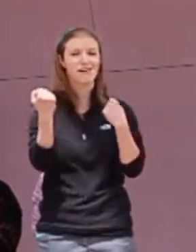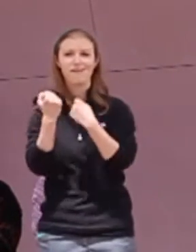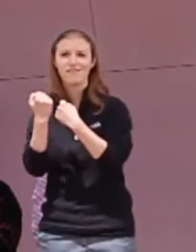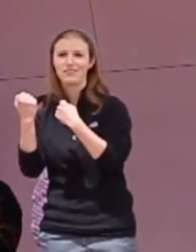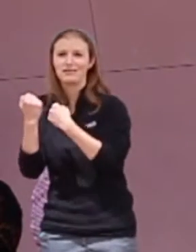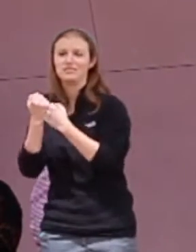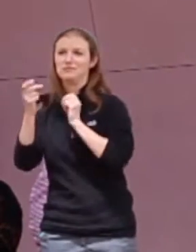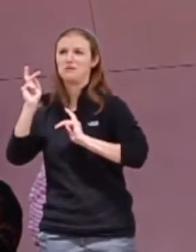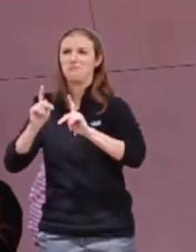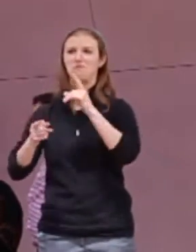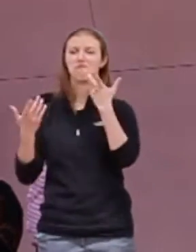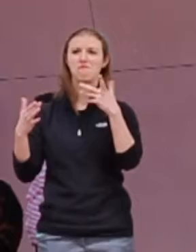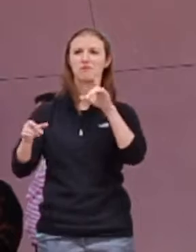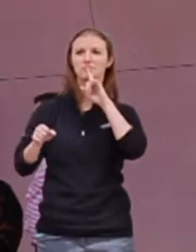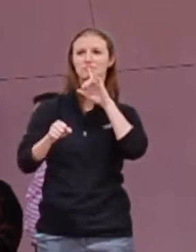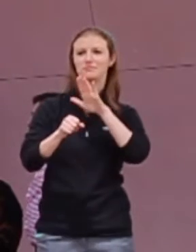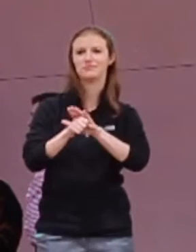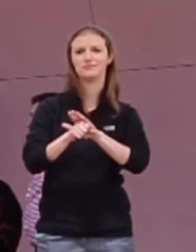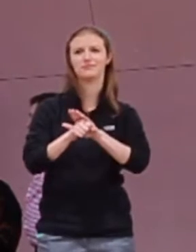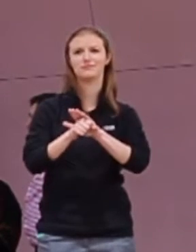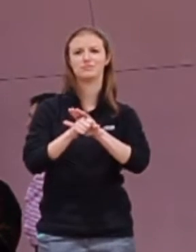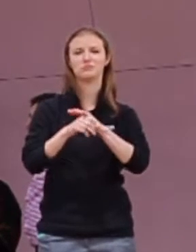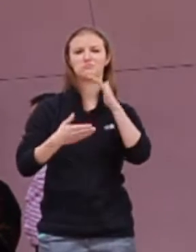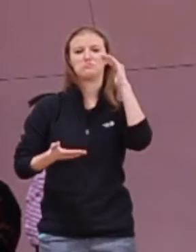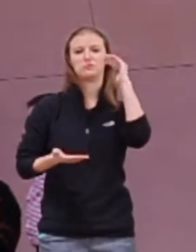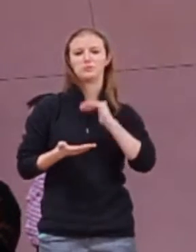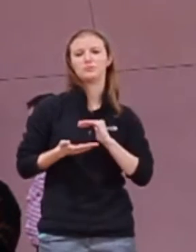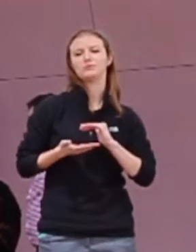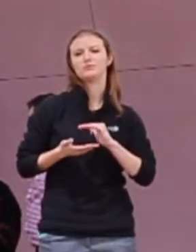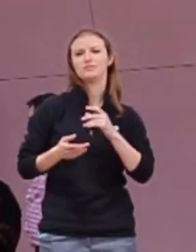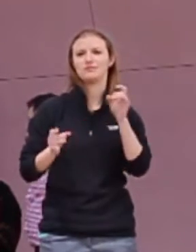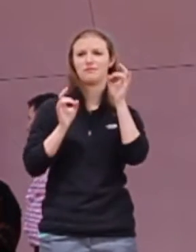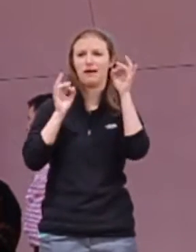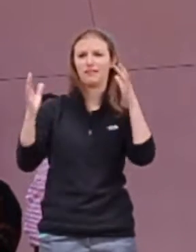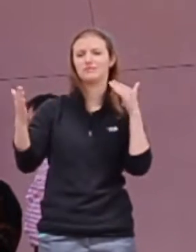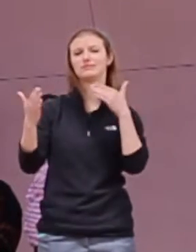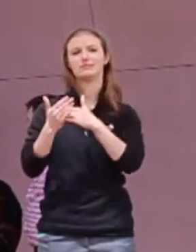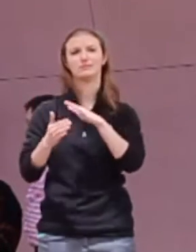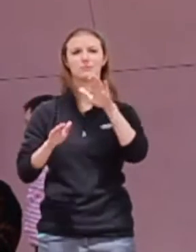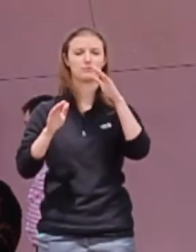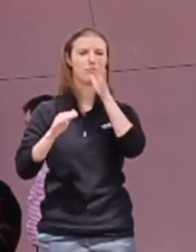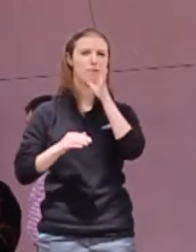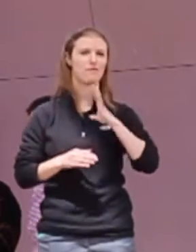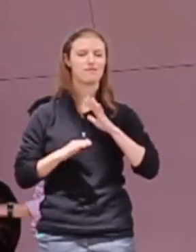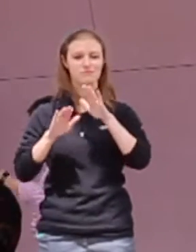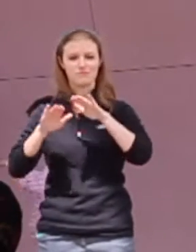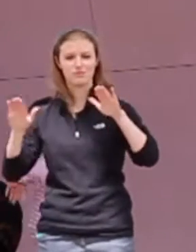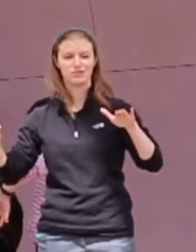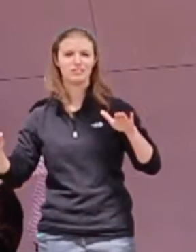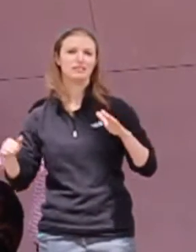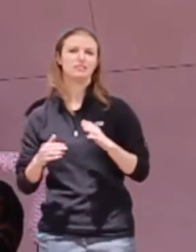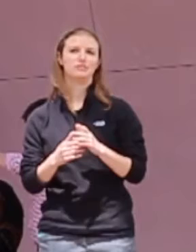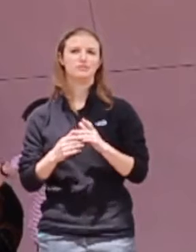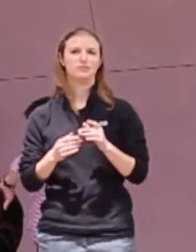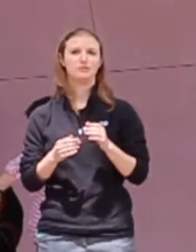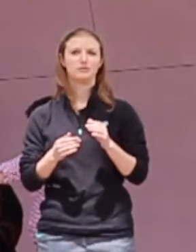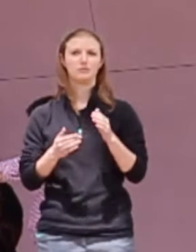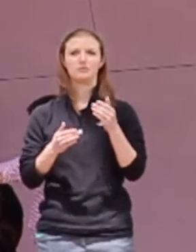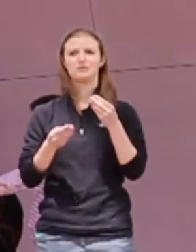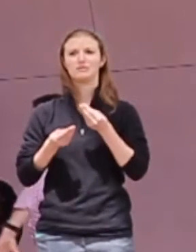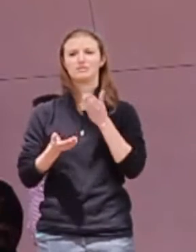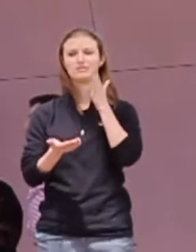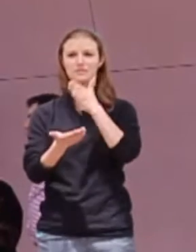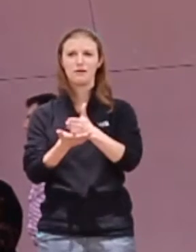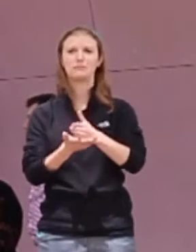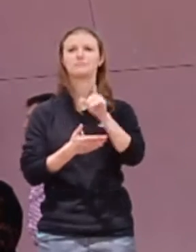who have committed themselves to reducing violence against women and children, to eliminating sexual assault, to making sure that we're held